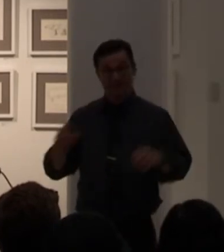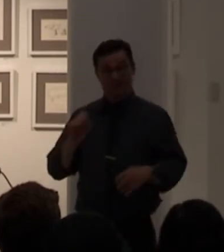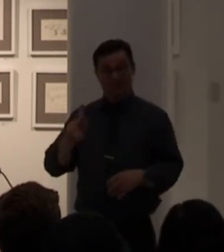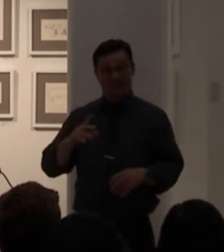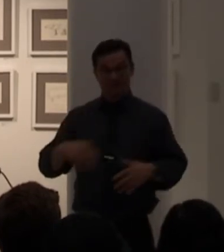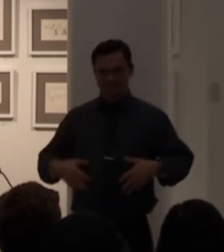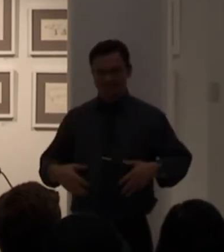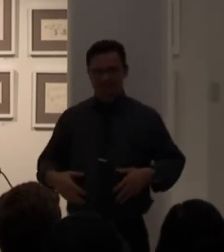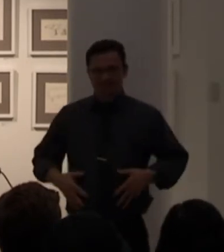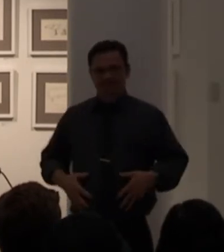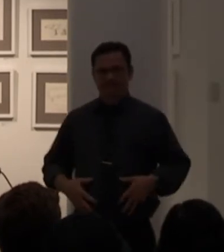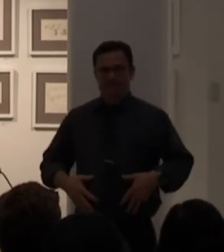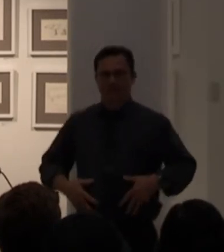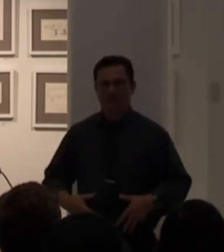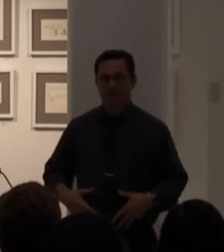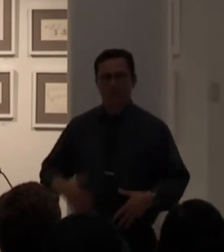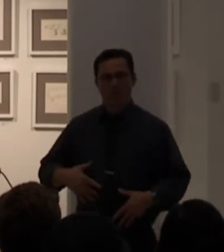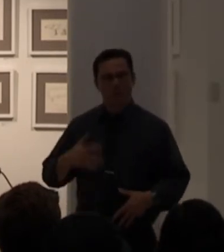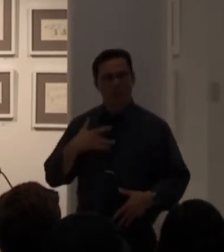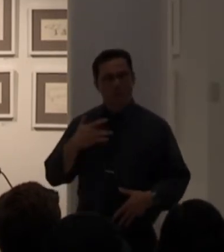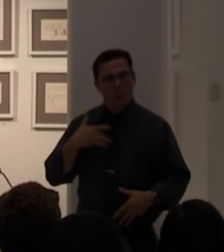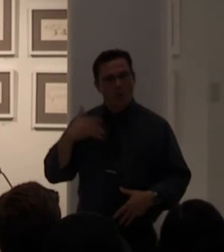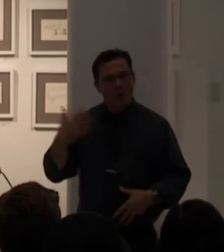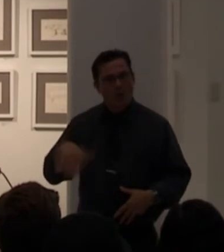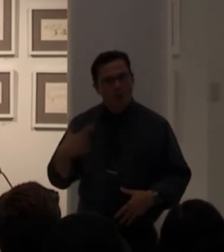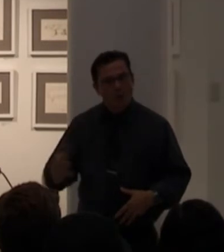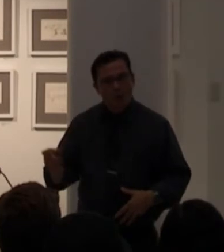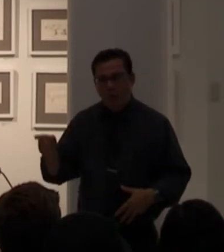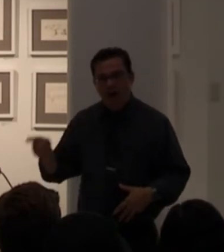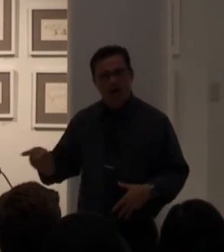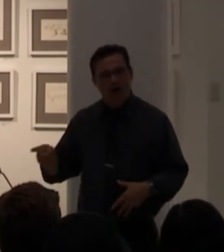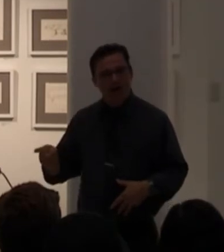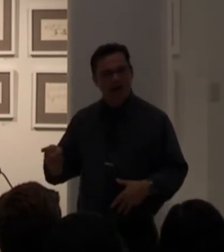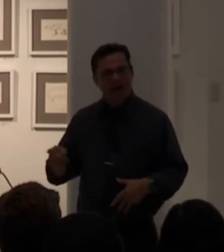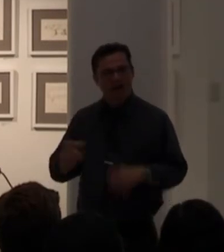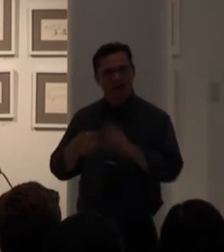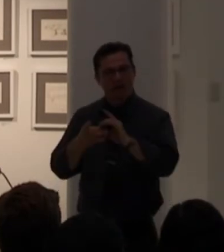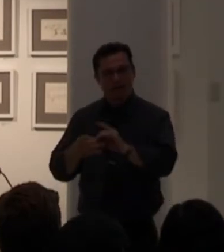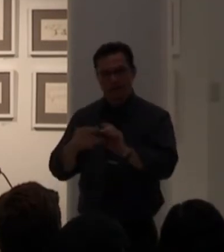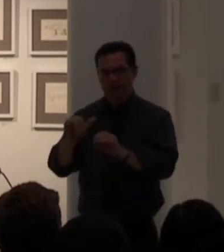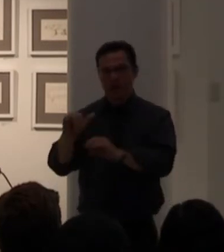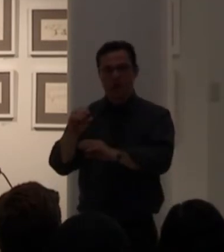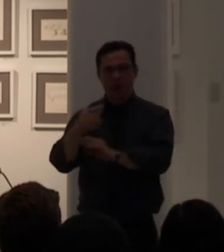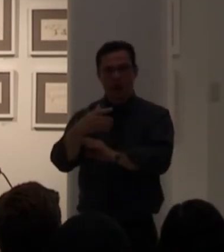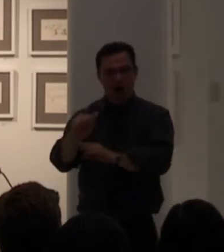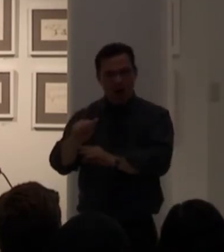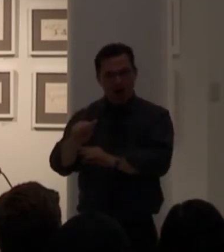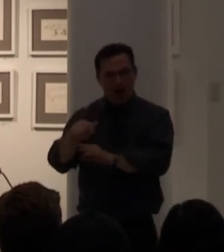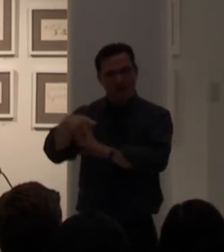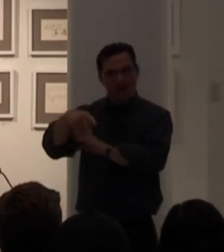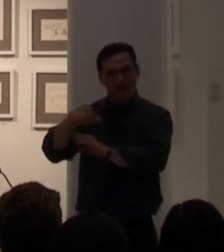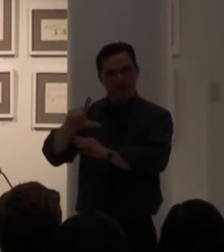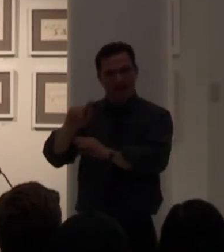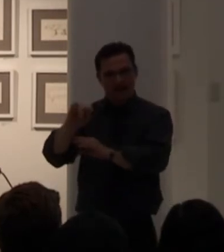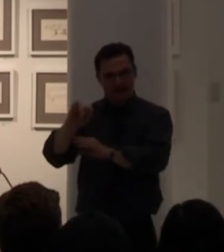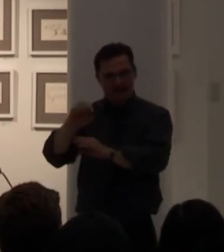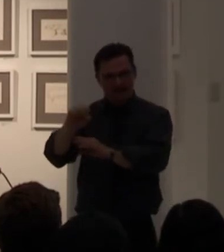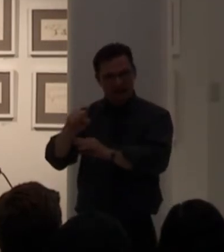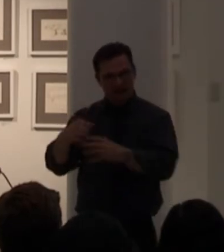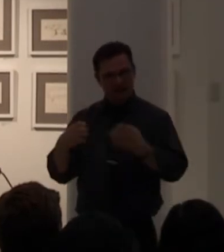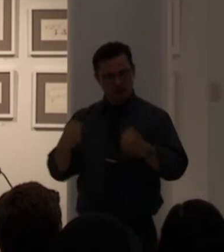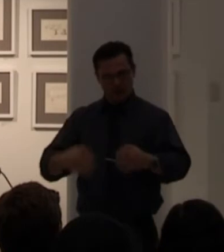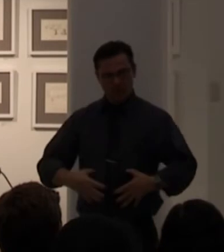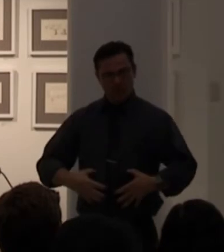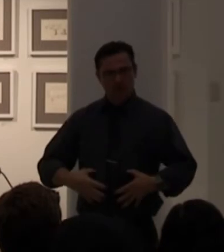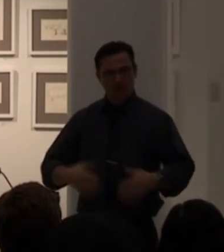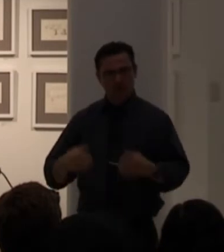in my gut, and I could feel it. And she said, "This is the whole basis of yoga and Pilates. By strengthening the core, it strengthens